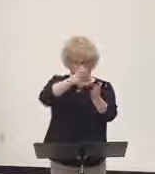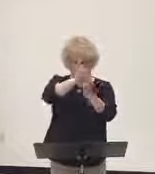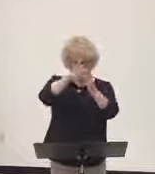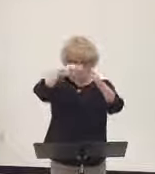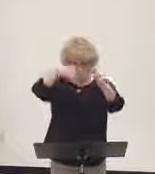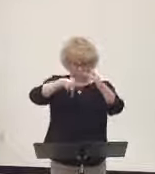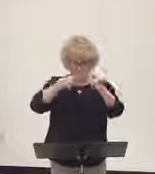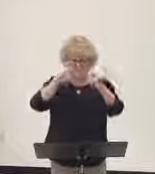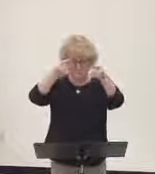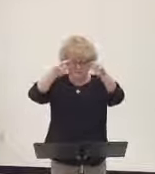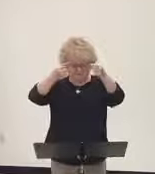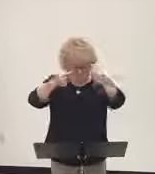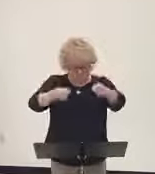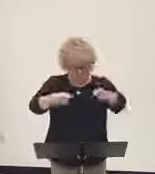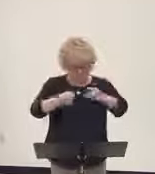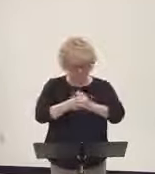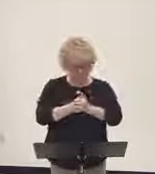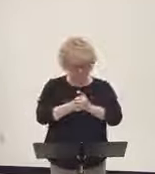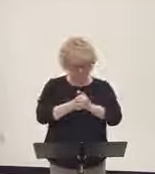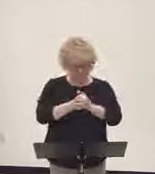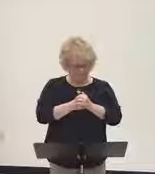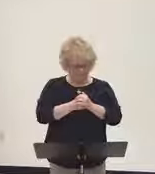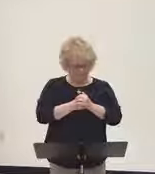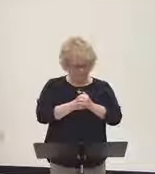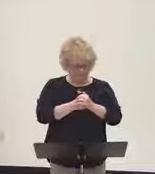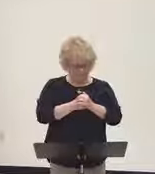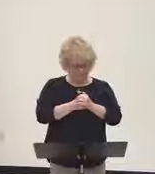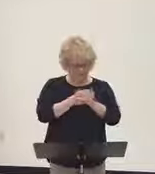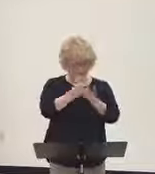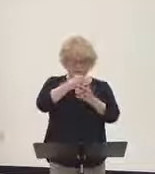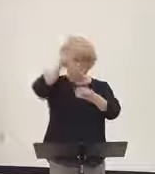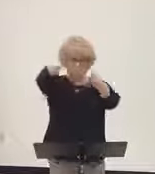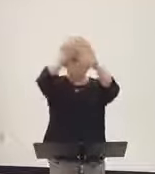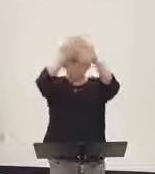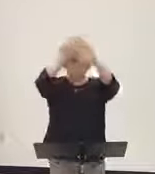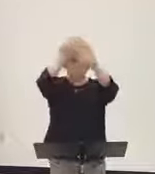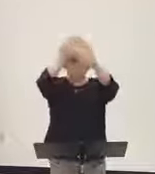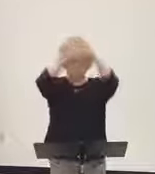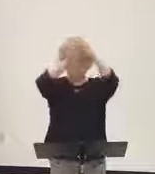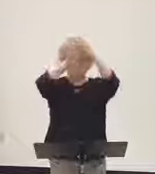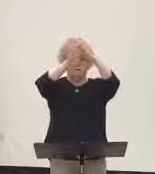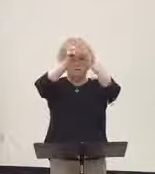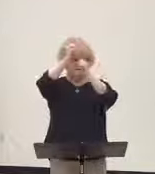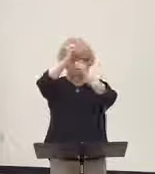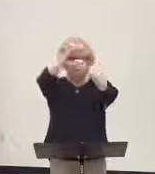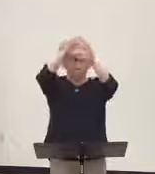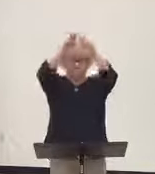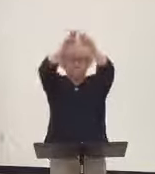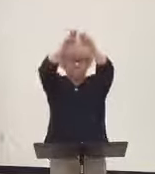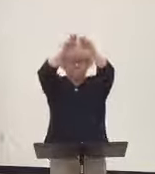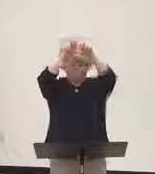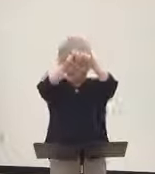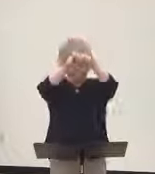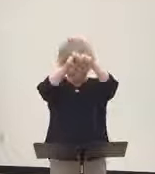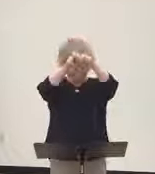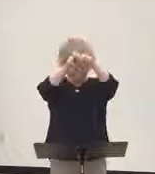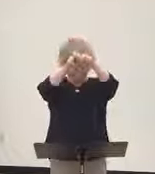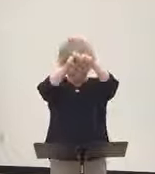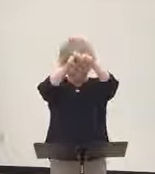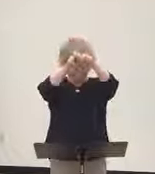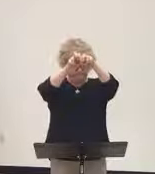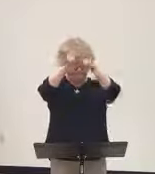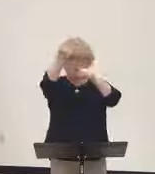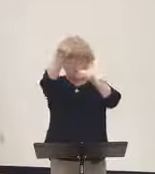again on the third day, in accordance with the Scriptures. He ascended into heaven, and is seated at the right hand